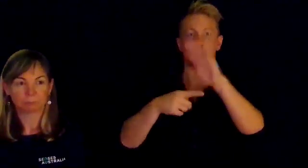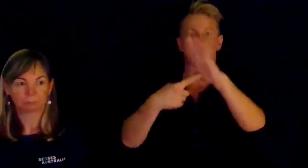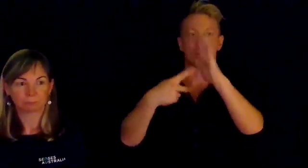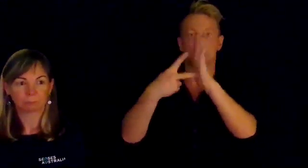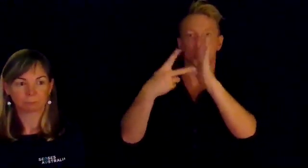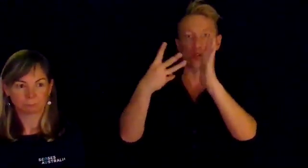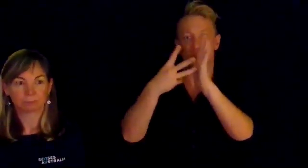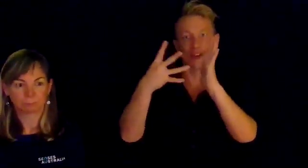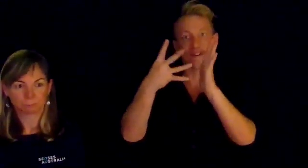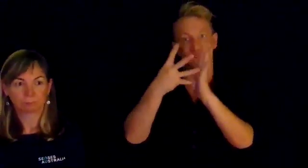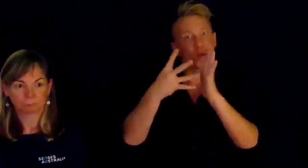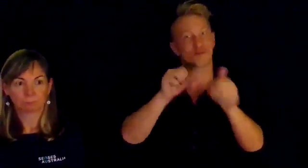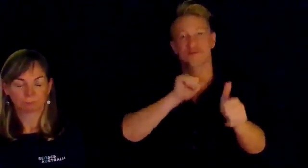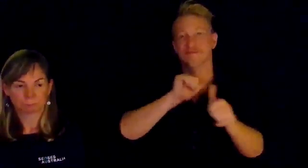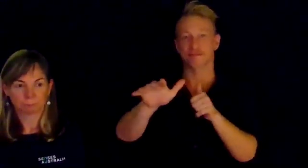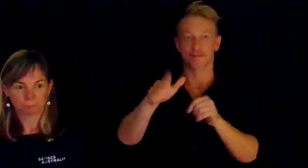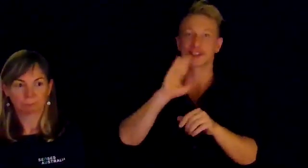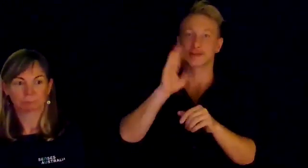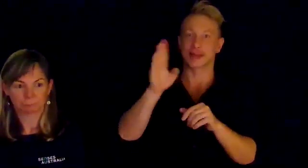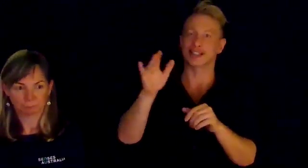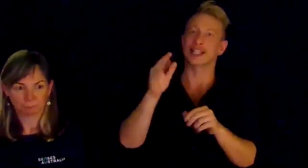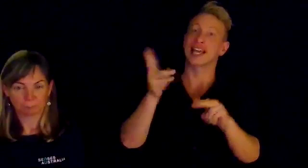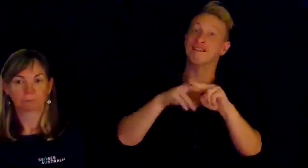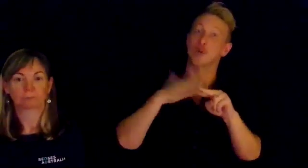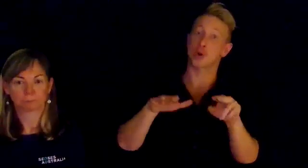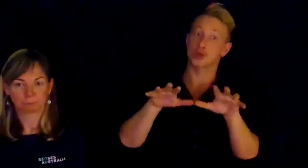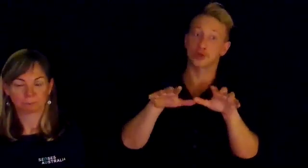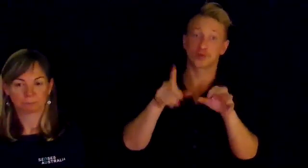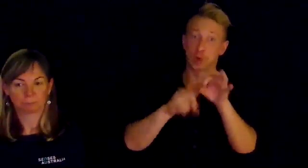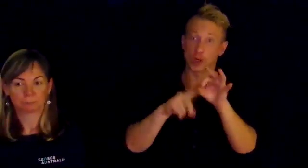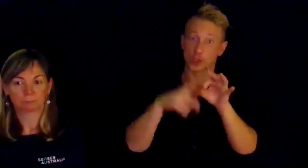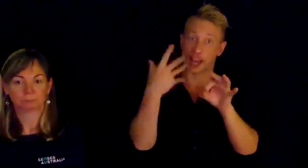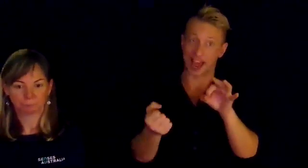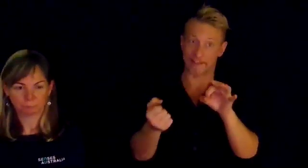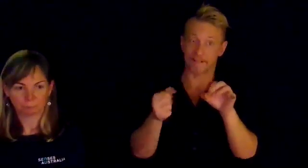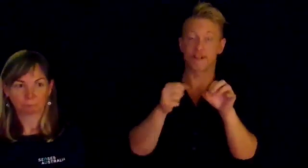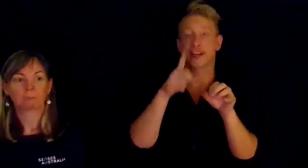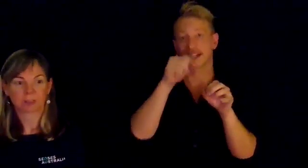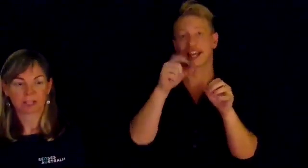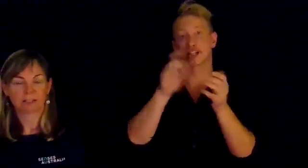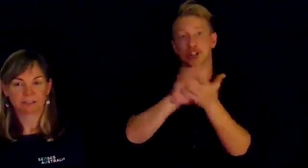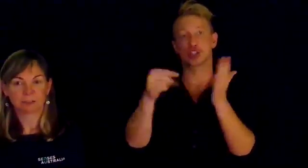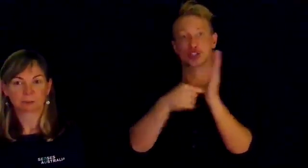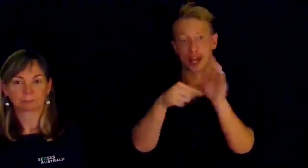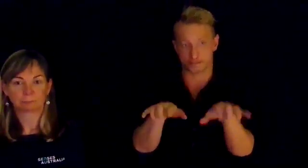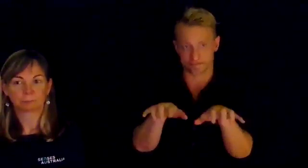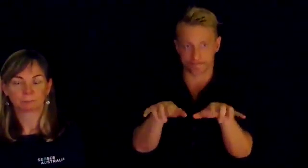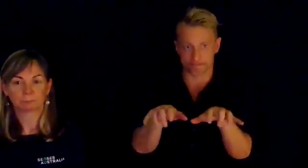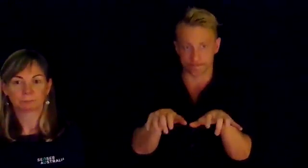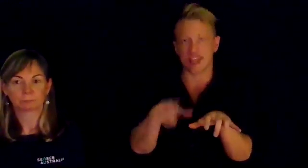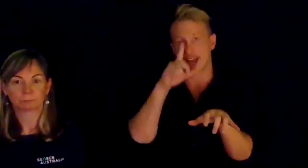might like to start typing in their questions into chat and we can relay. And I also